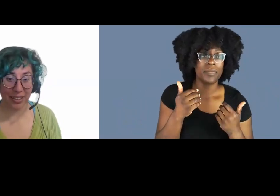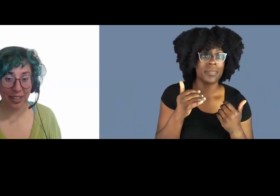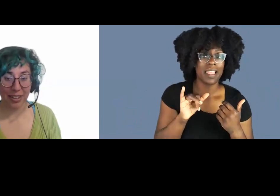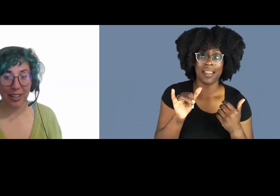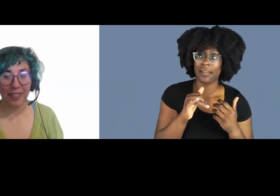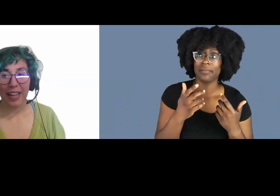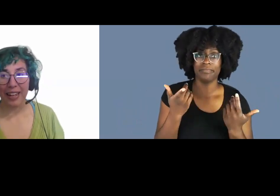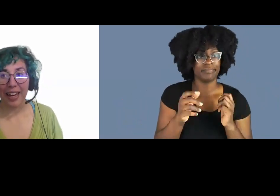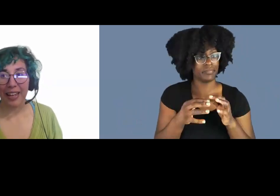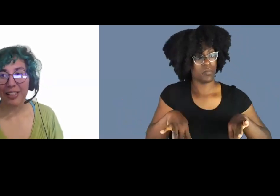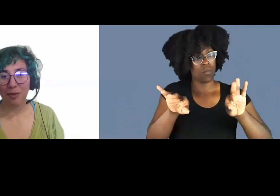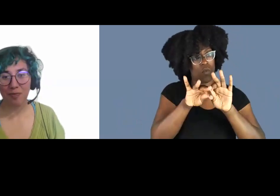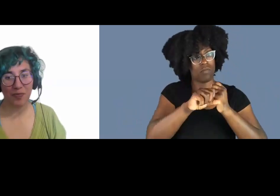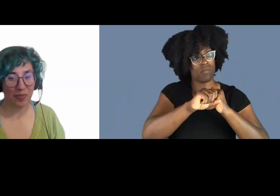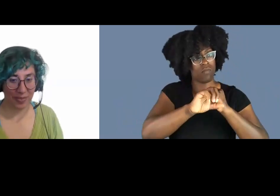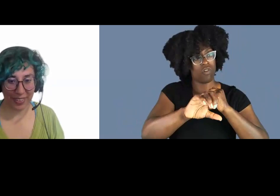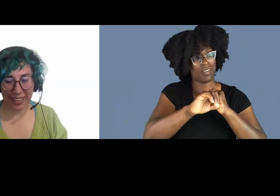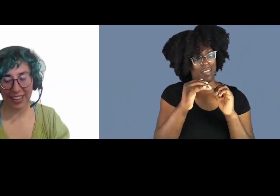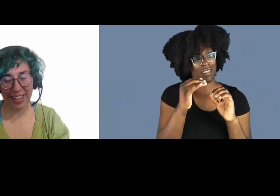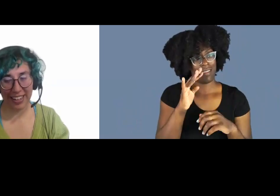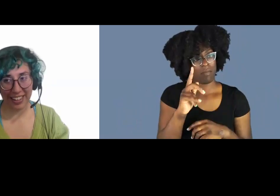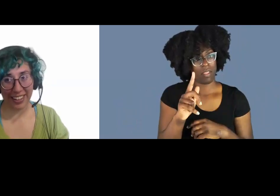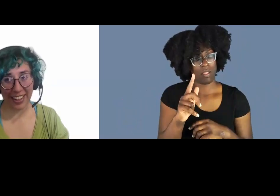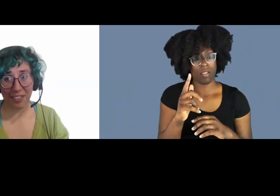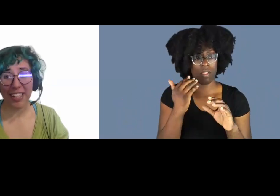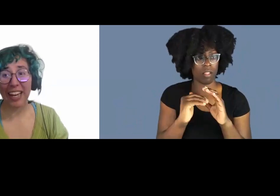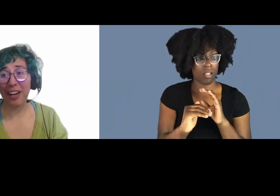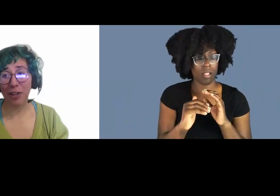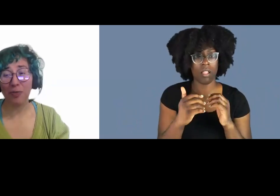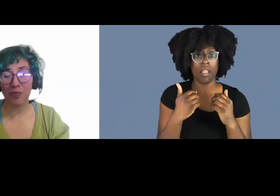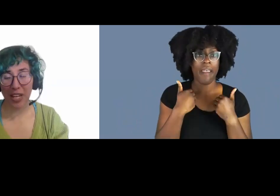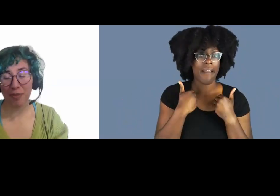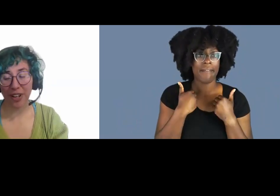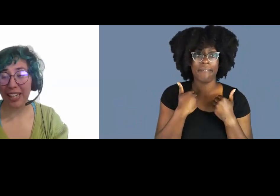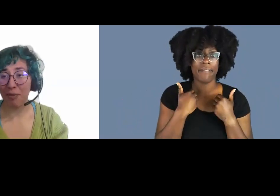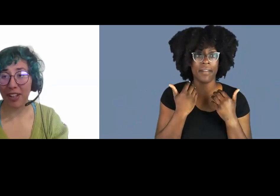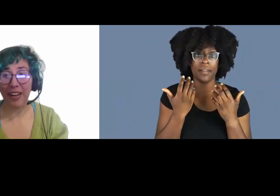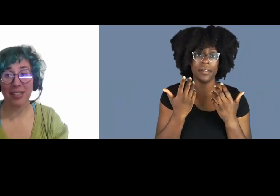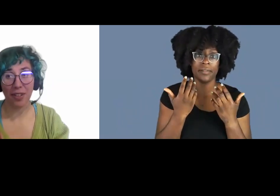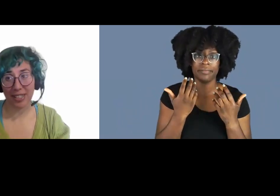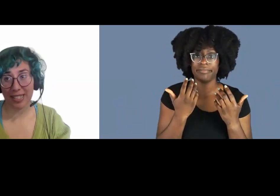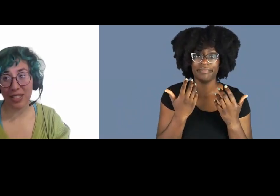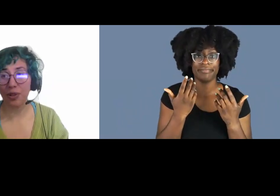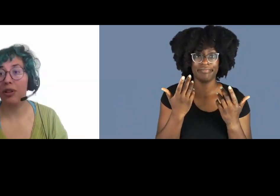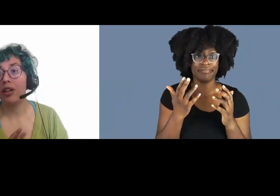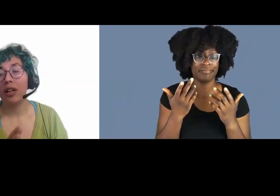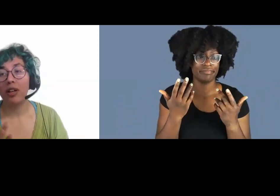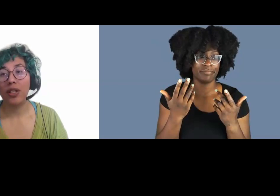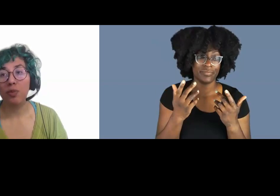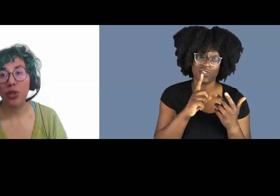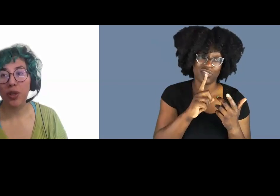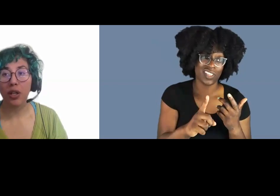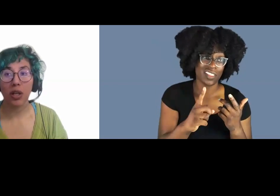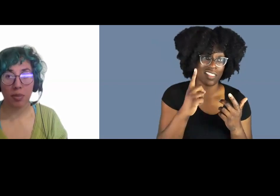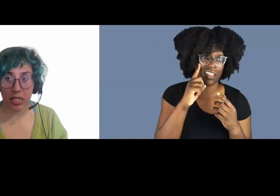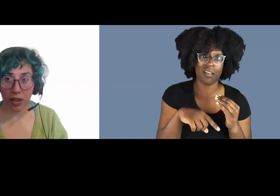email that has any and every big marketing email that has ever existed. So you need to